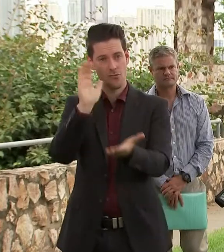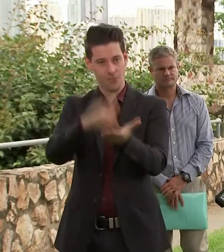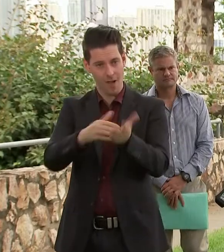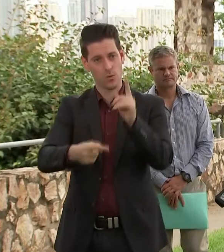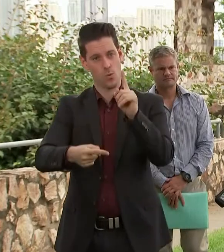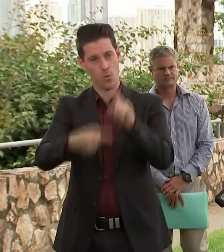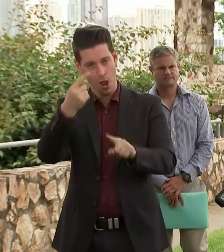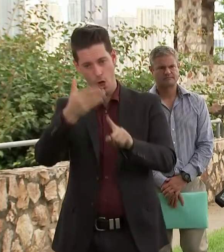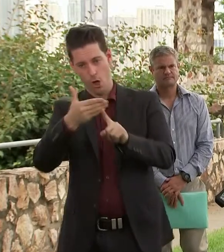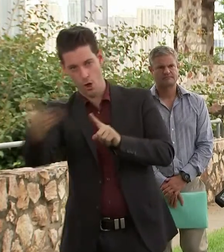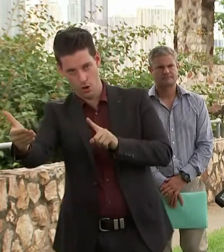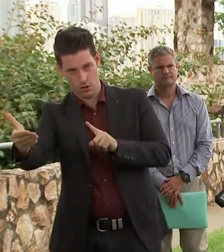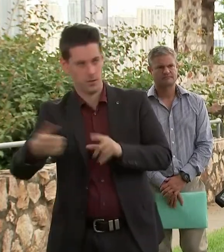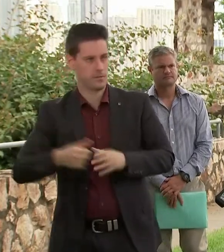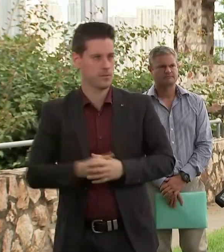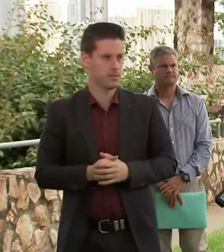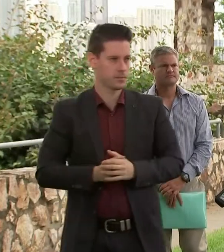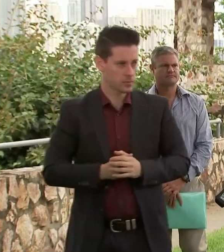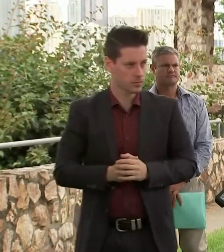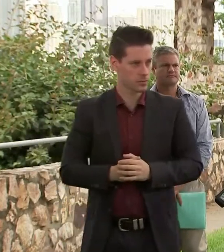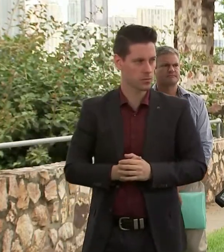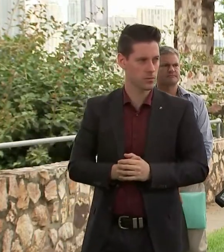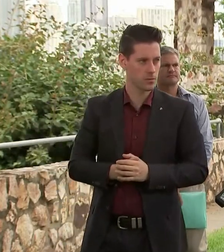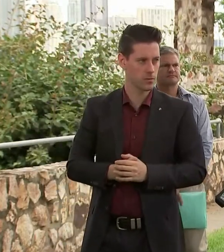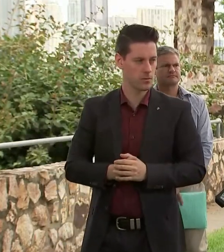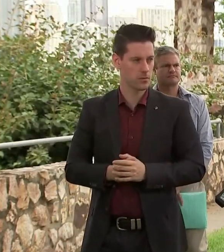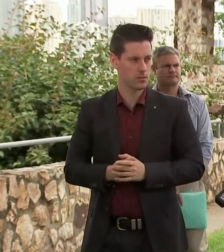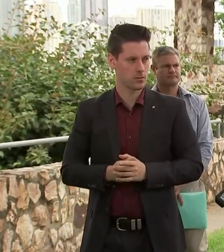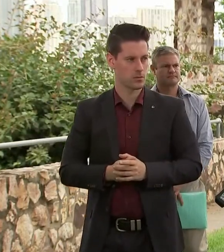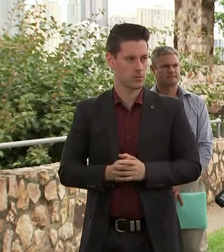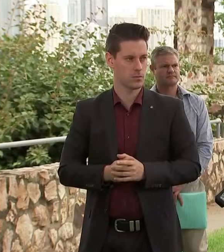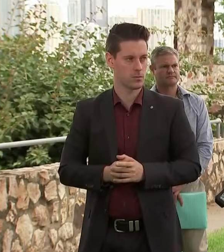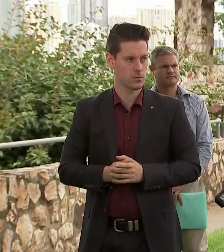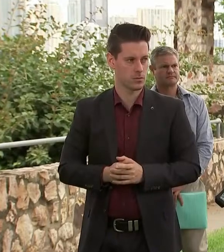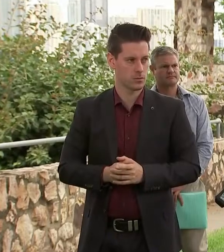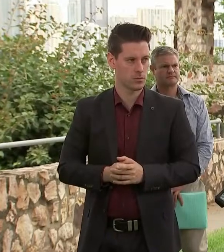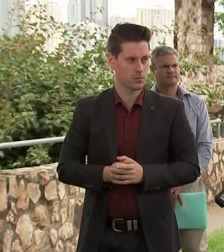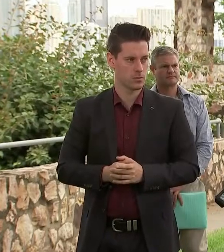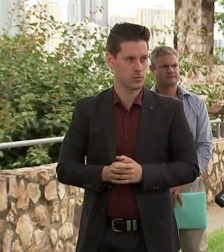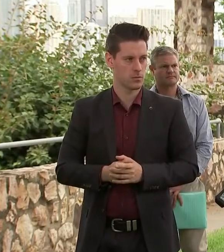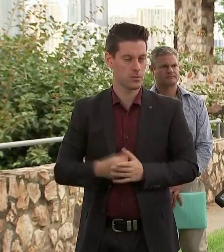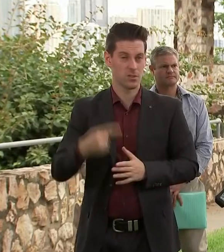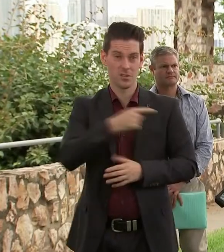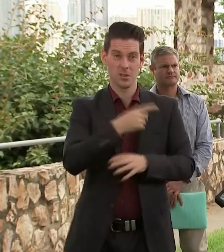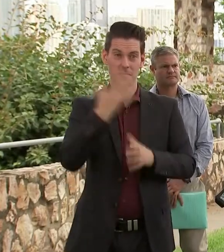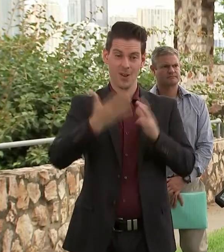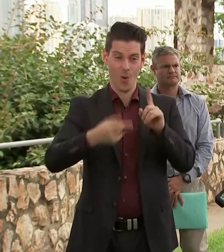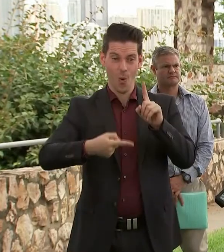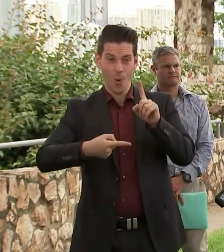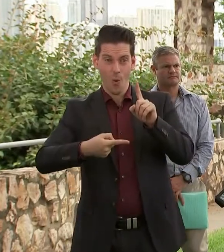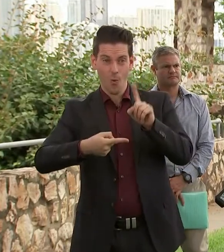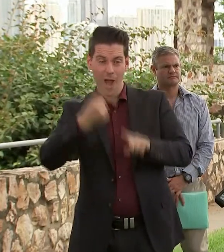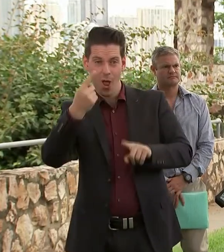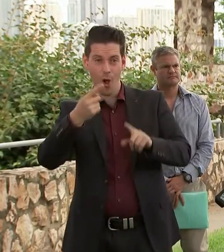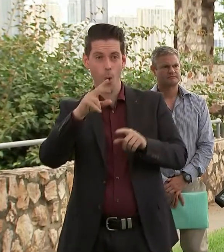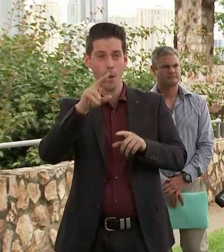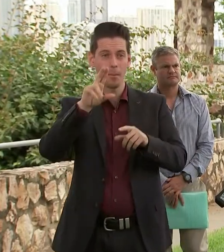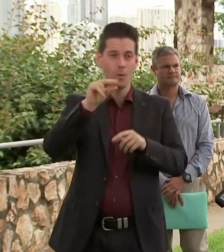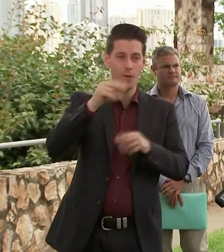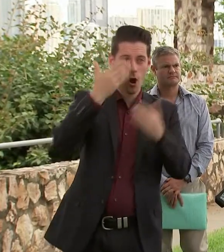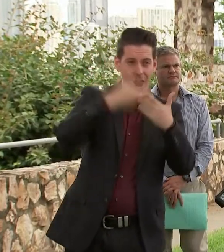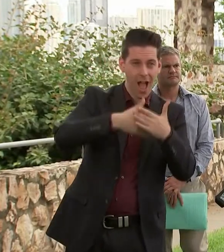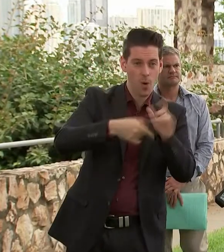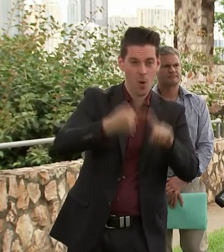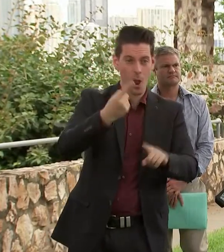1 a.m. Are you expecting a massive influx of people to be using the website around that midnight 1 a.m. mark? And